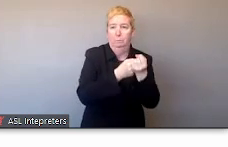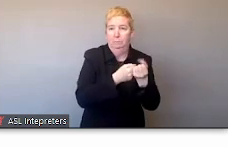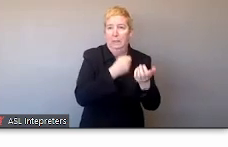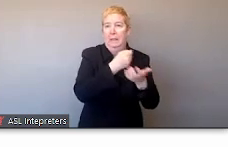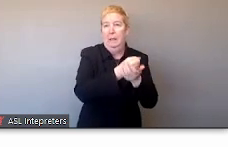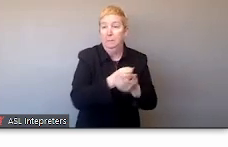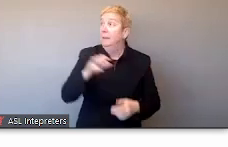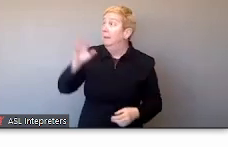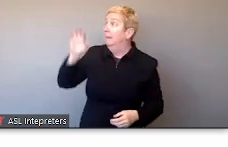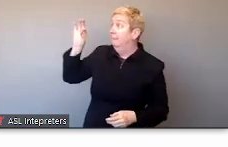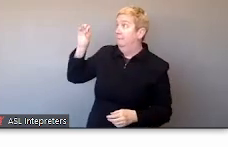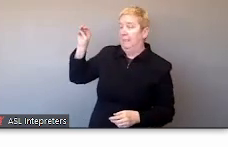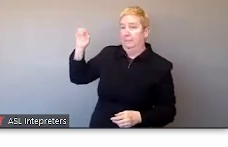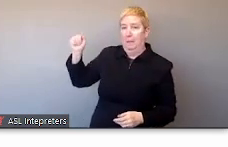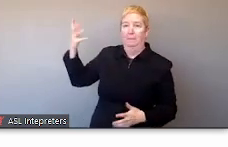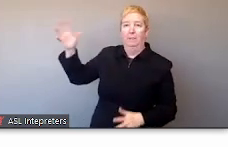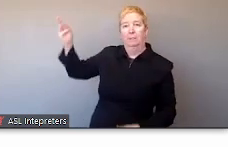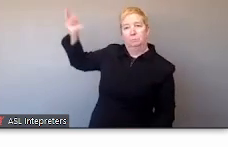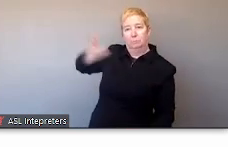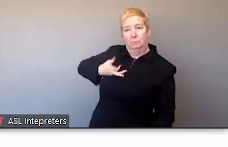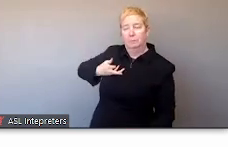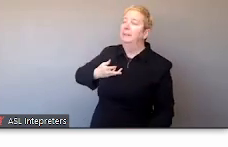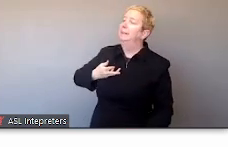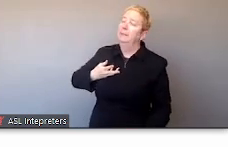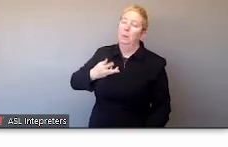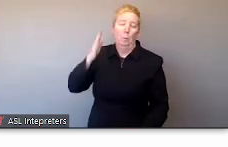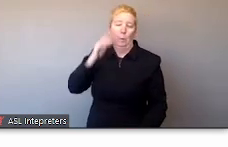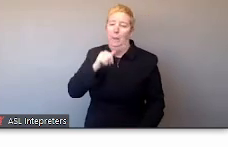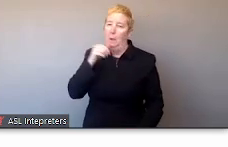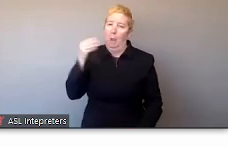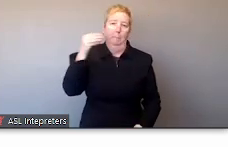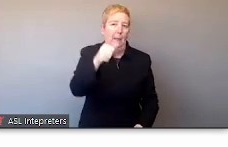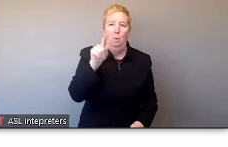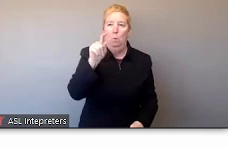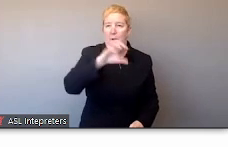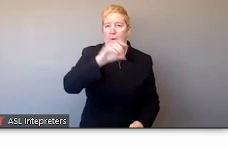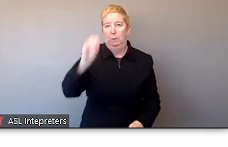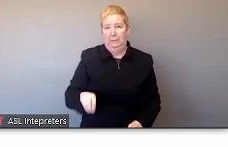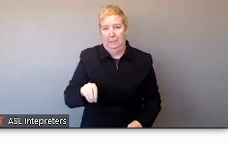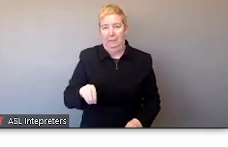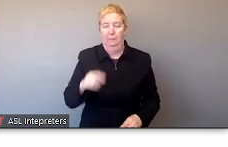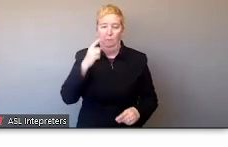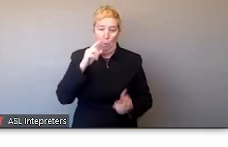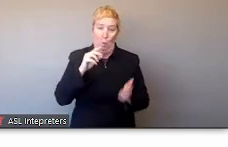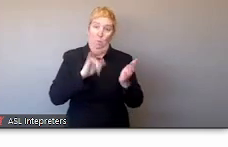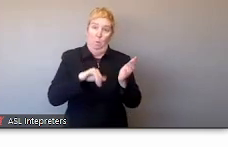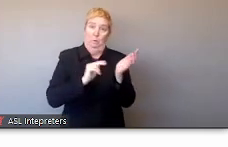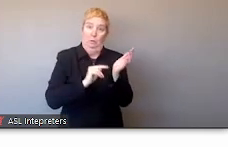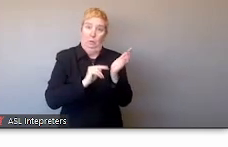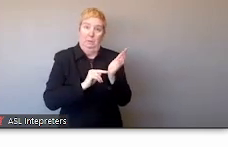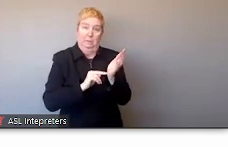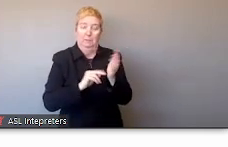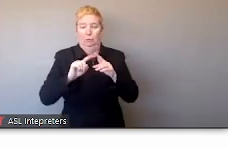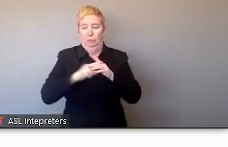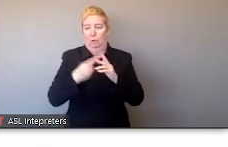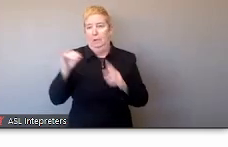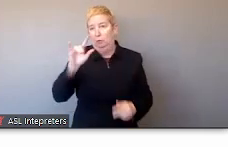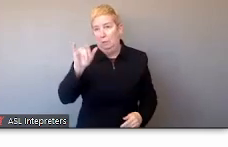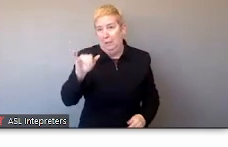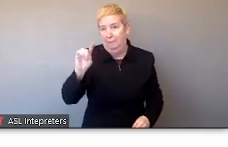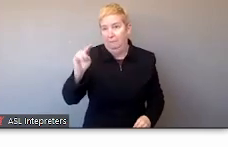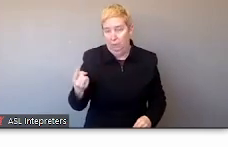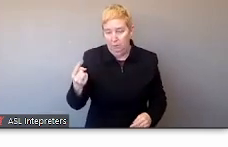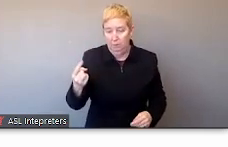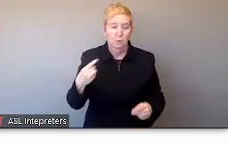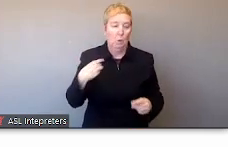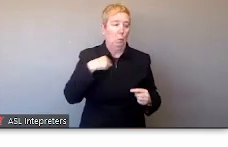to no longer pay for 100% of pandemic-related expenses starting July 1st. And so we at the